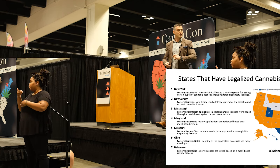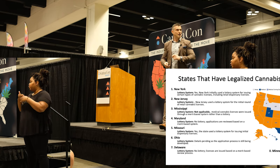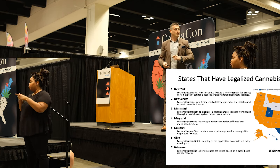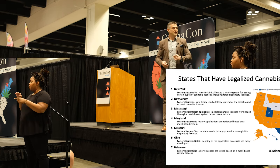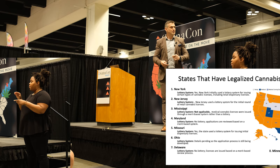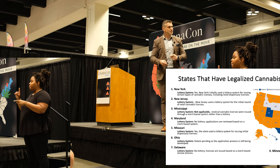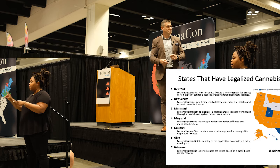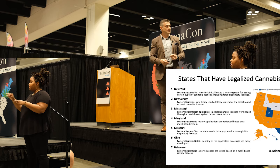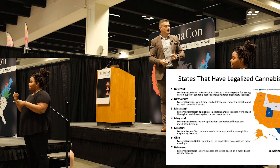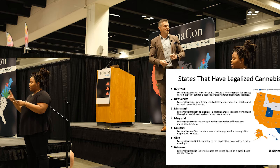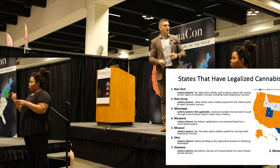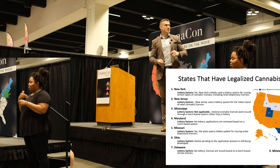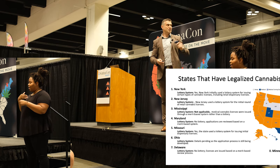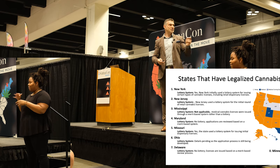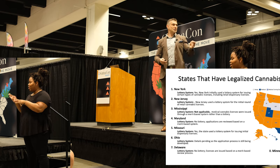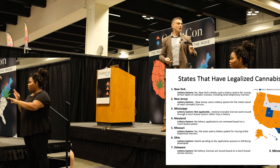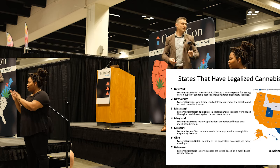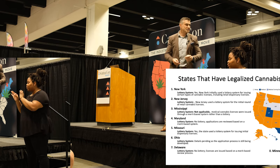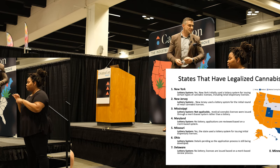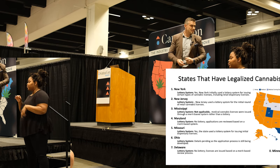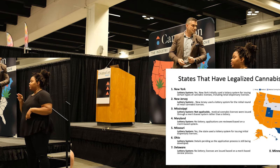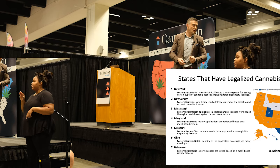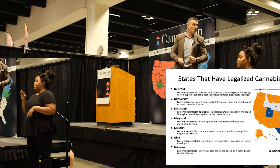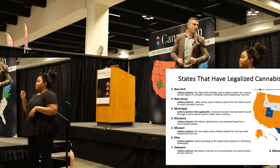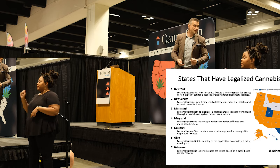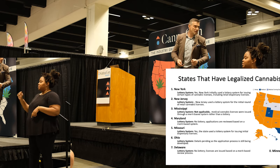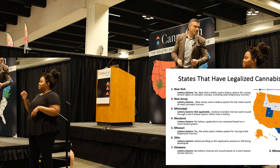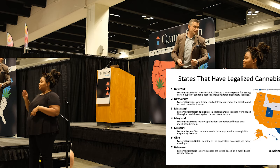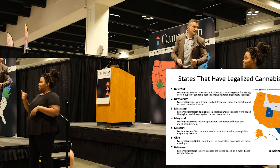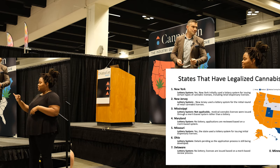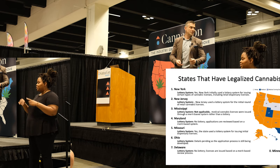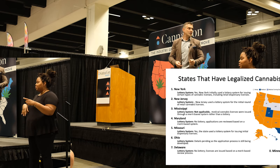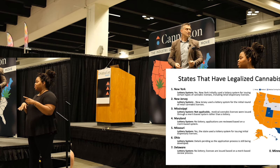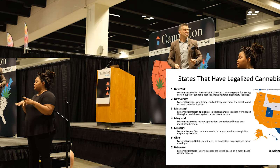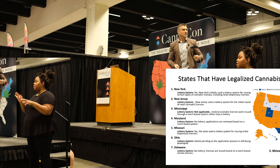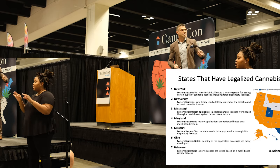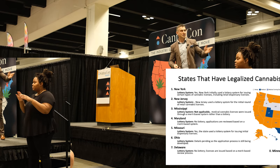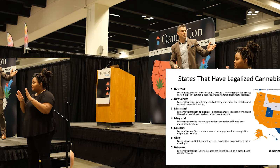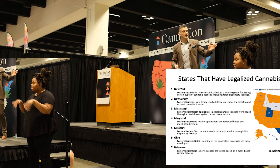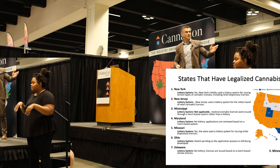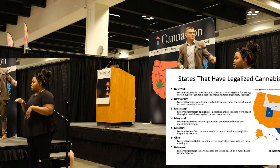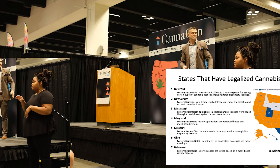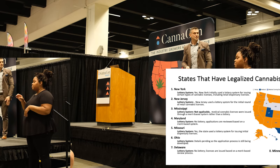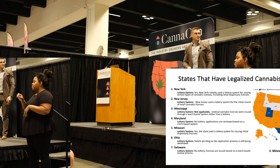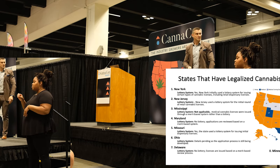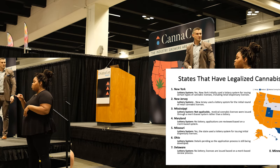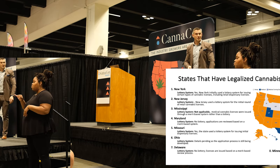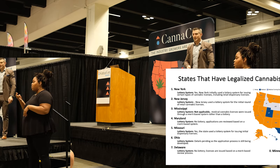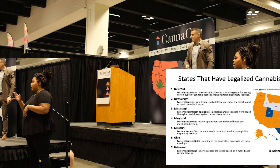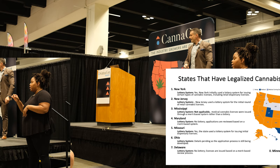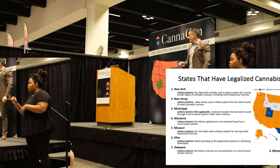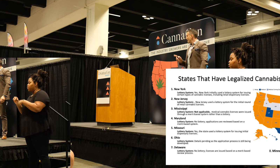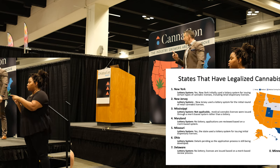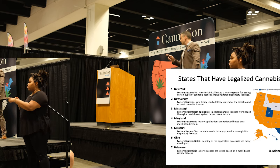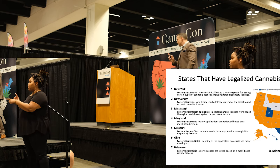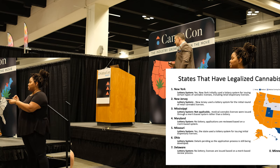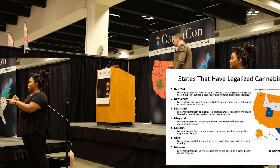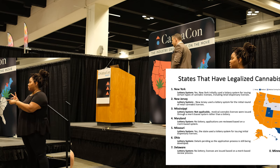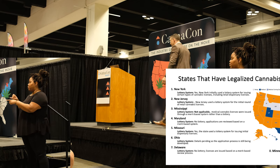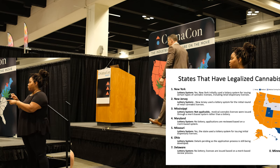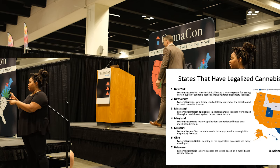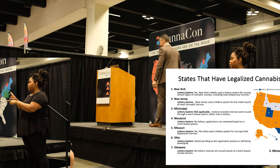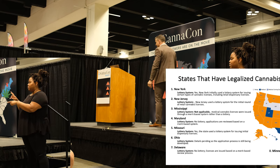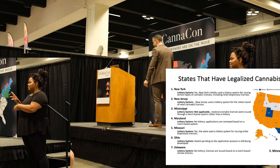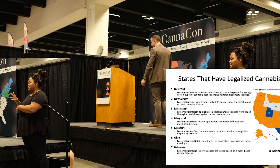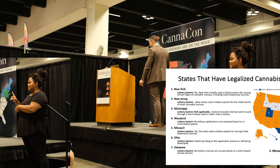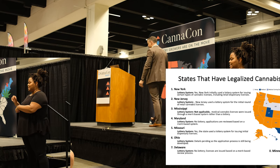Maryland, we got a lottery. Missouri's a lottery system. Ohio's a lottery system. Delaware and